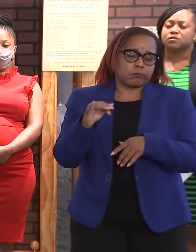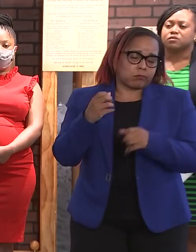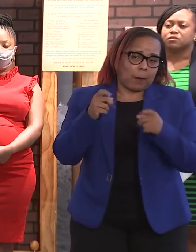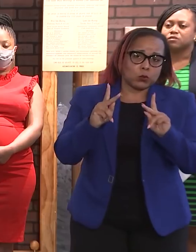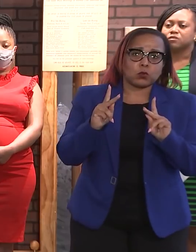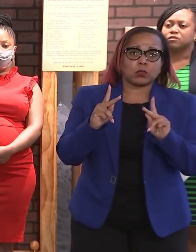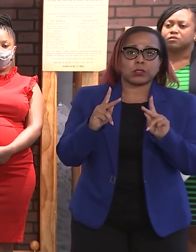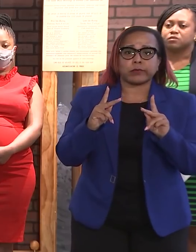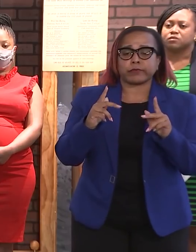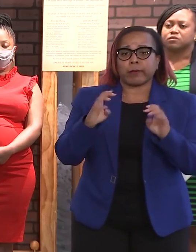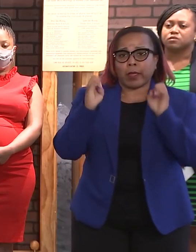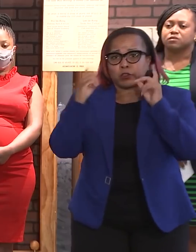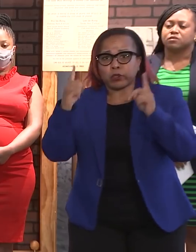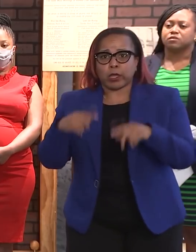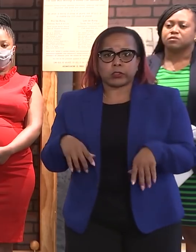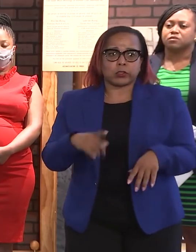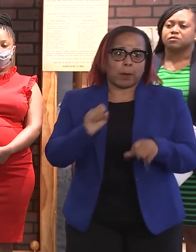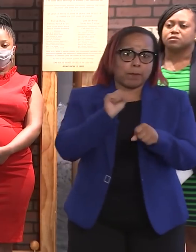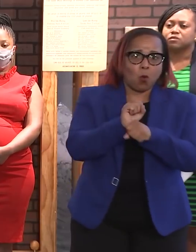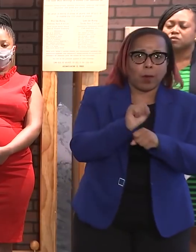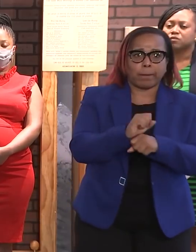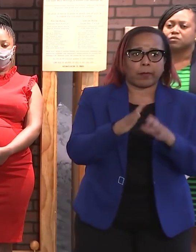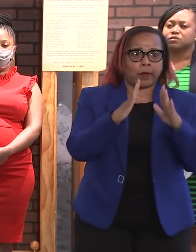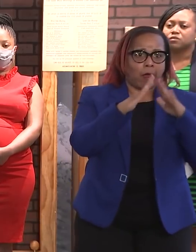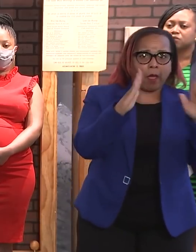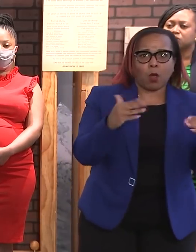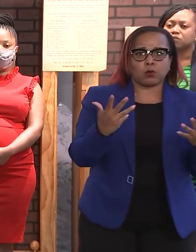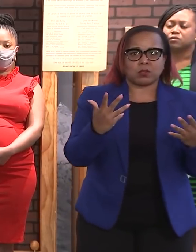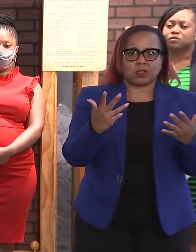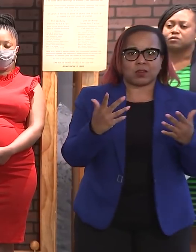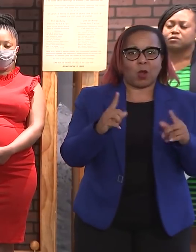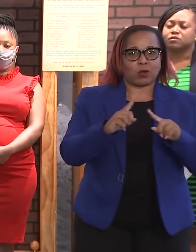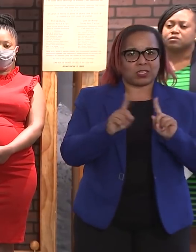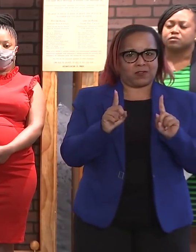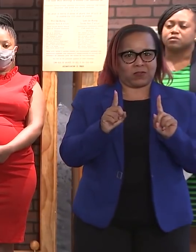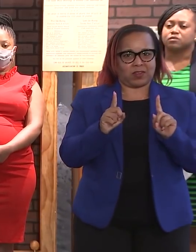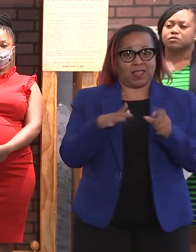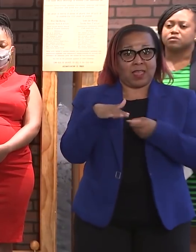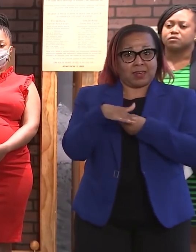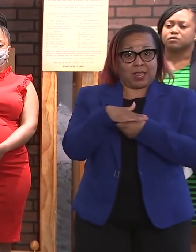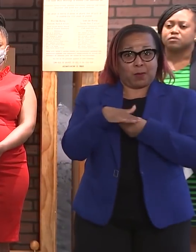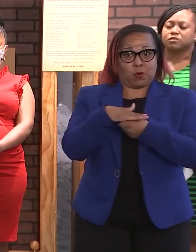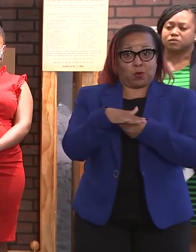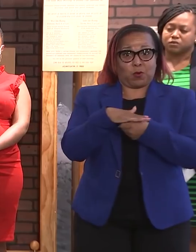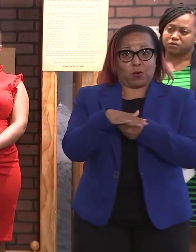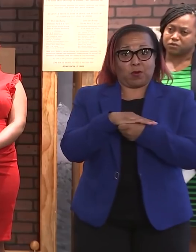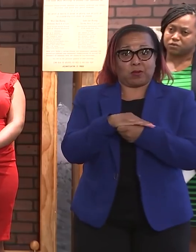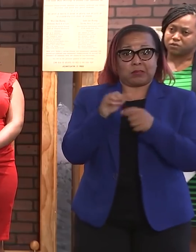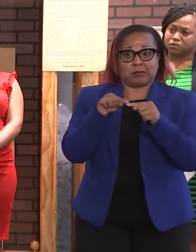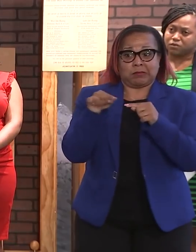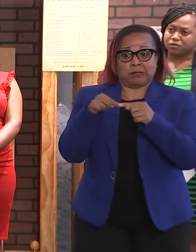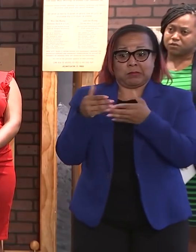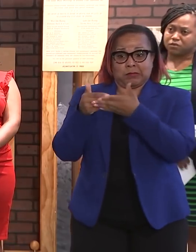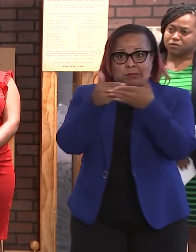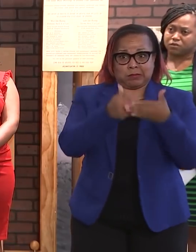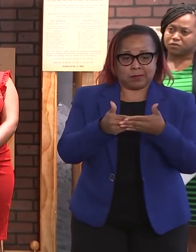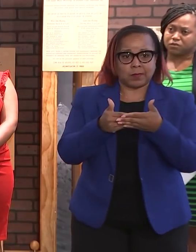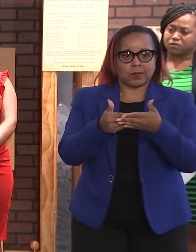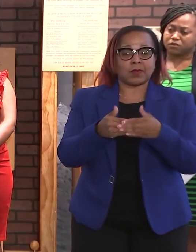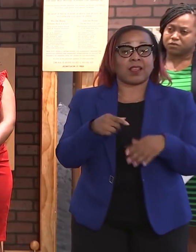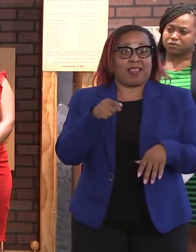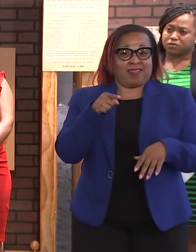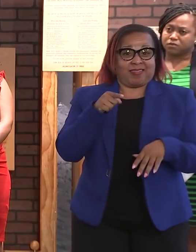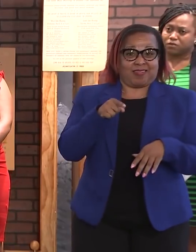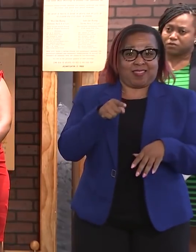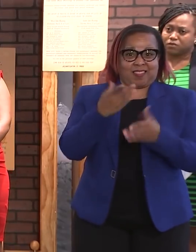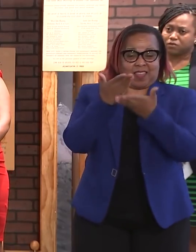opportunities, from education to employment to housing, are different in neighborhoods just a few miles apart. And this